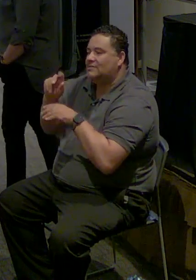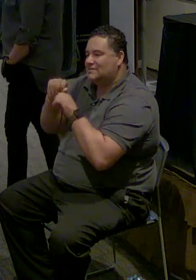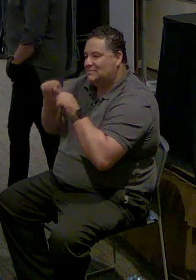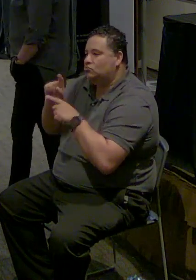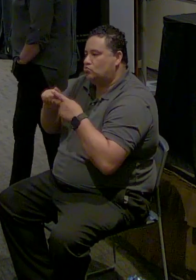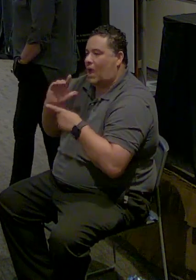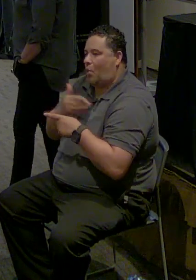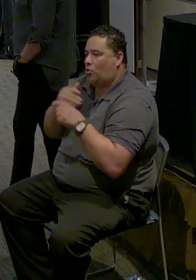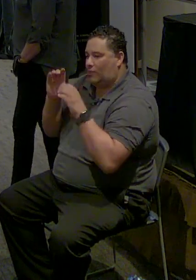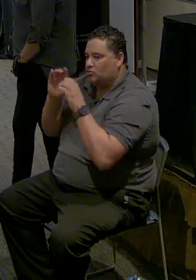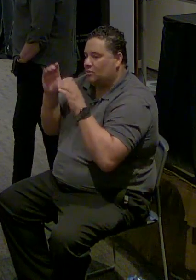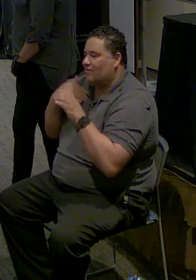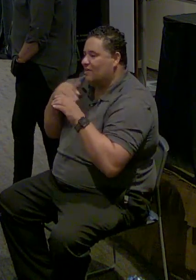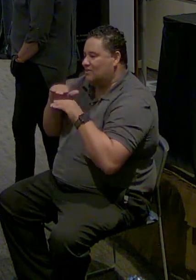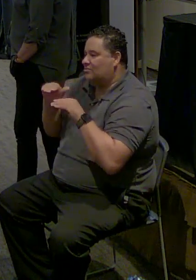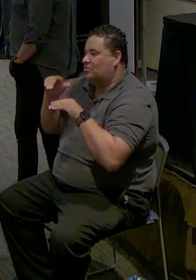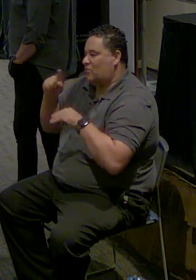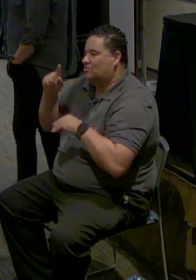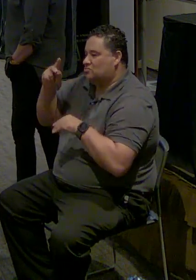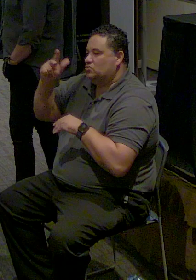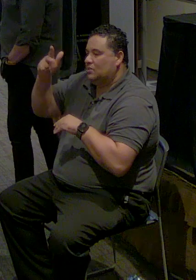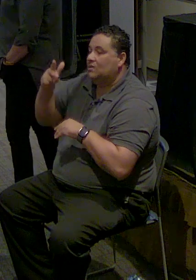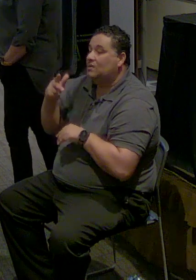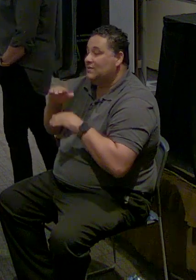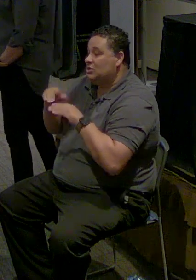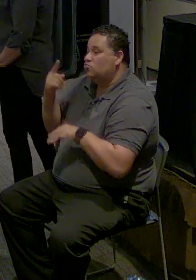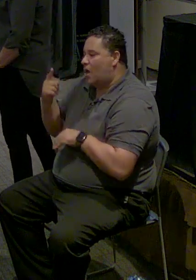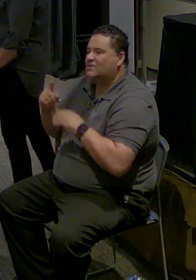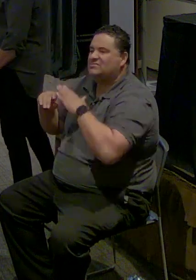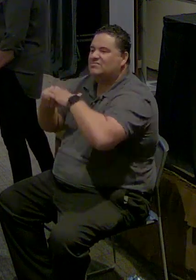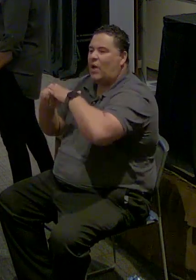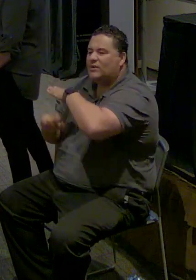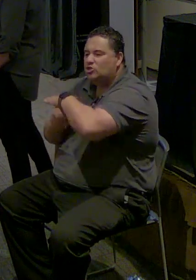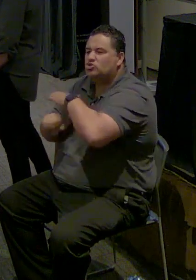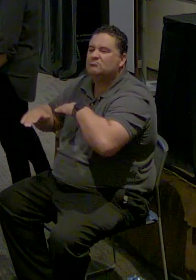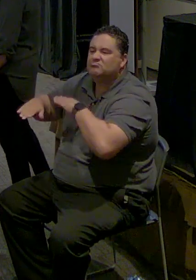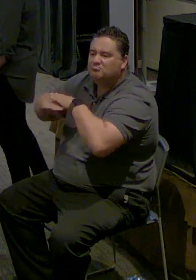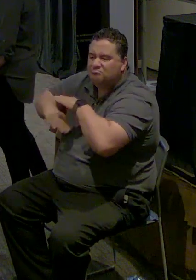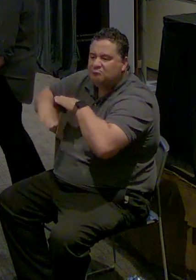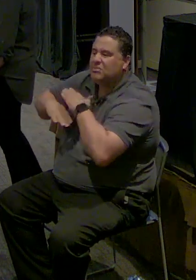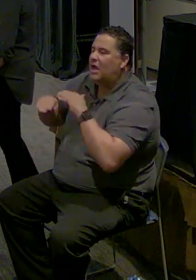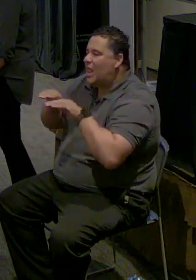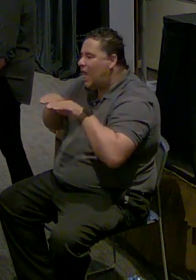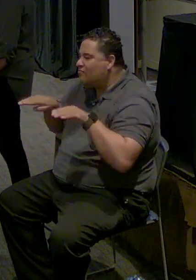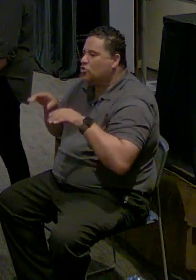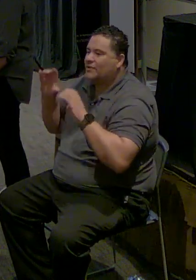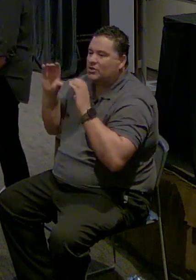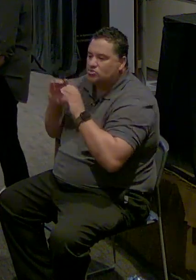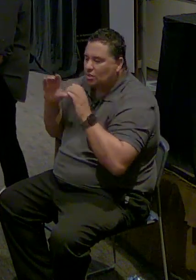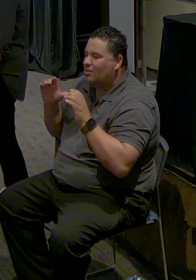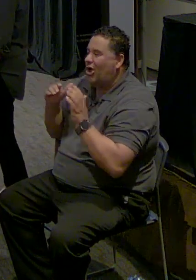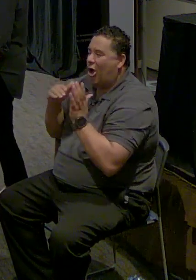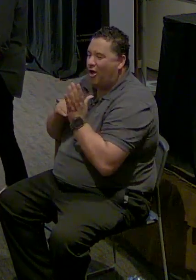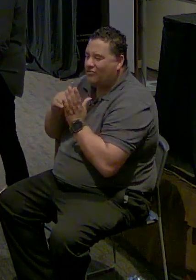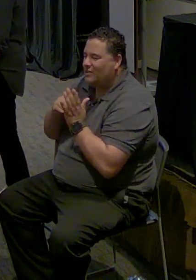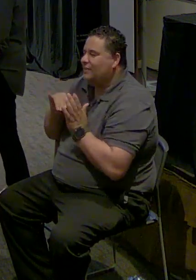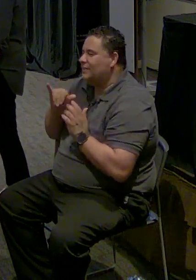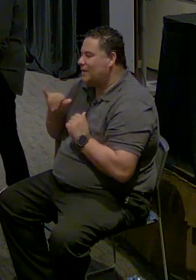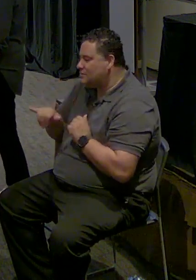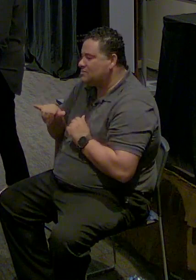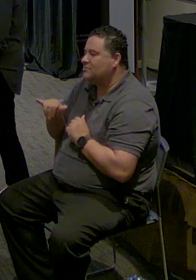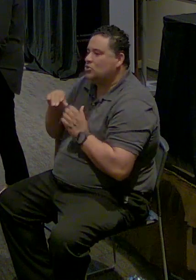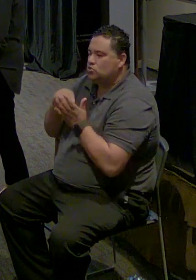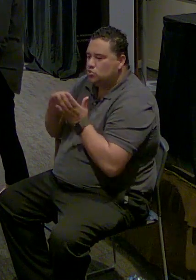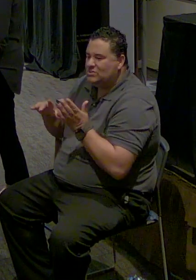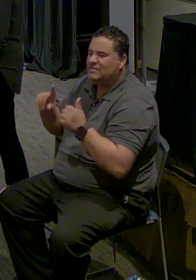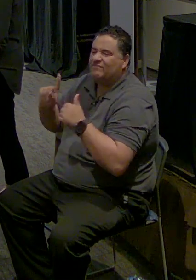1, 2, and 3. Tier 1 is what we would consider a foundational level credential. It's oftentimes a student's